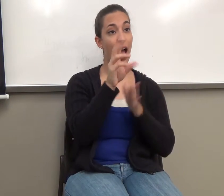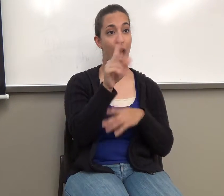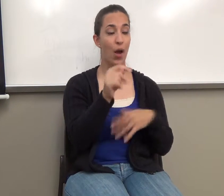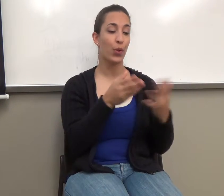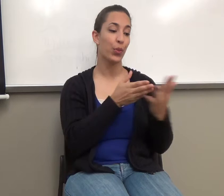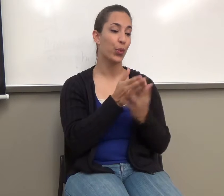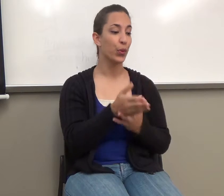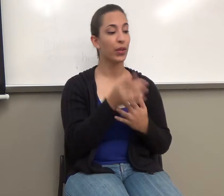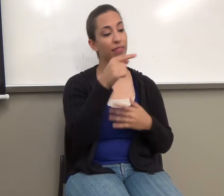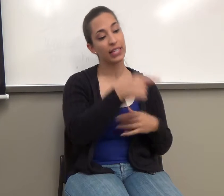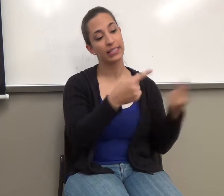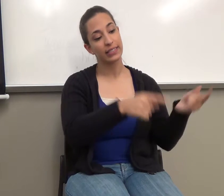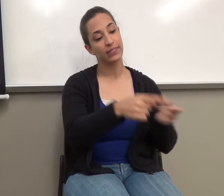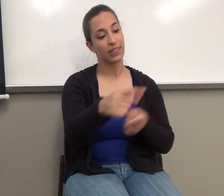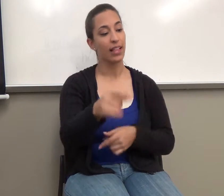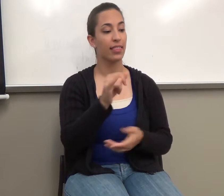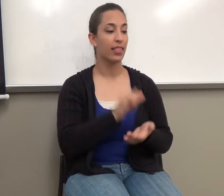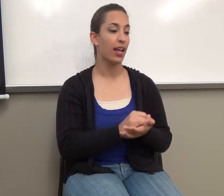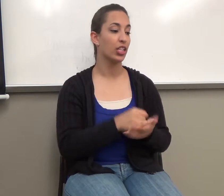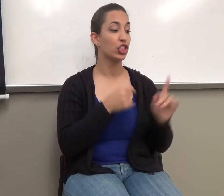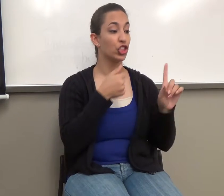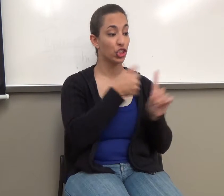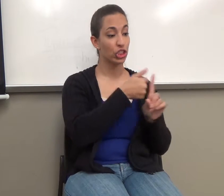event that she needed to be dedicated.